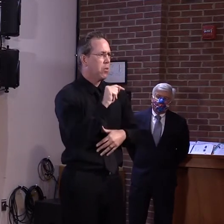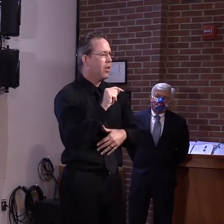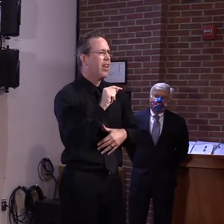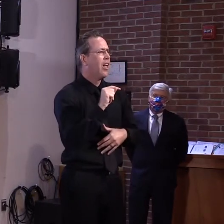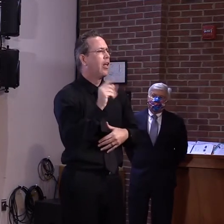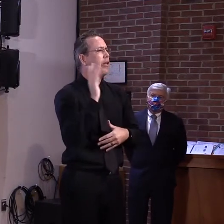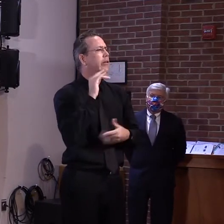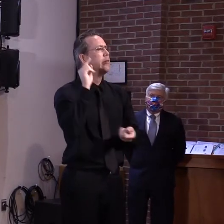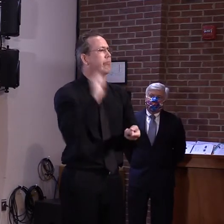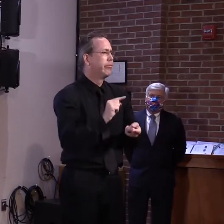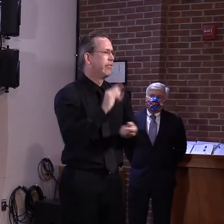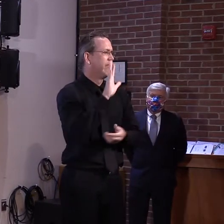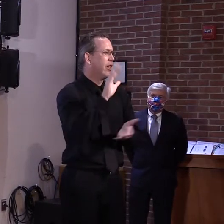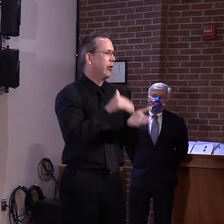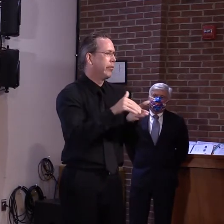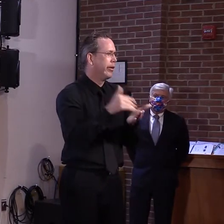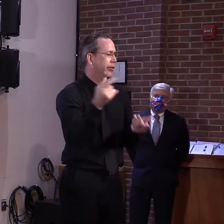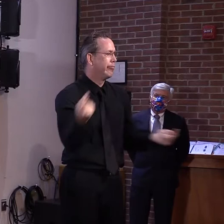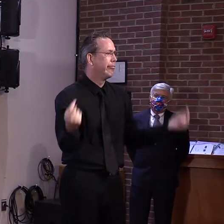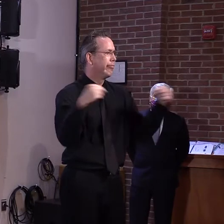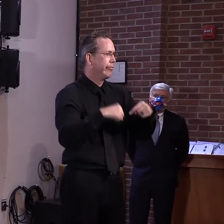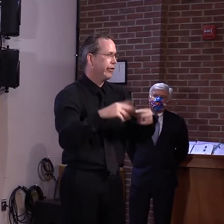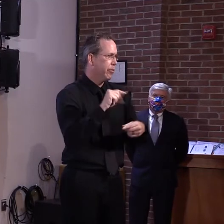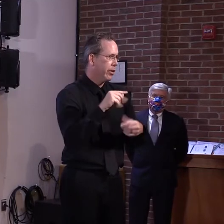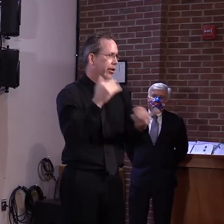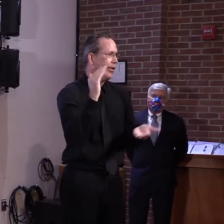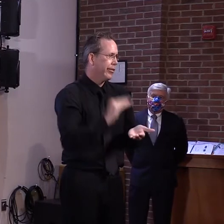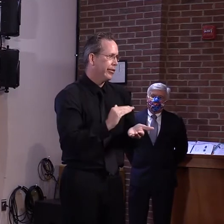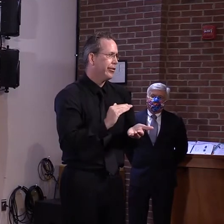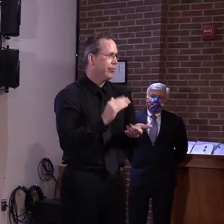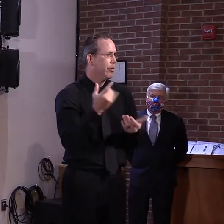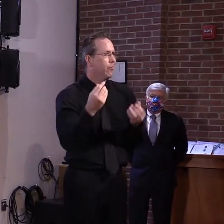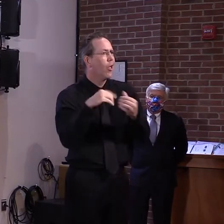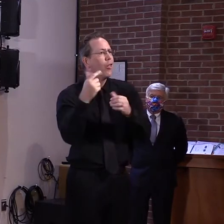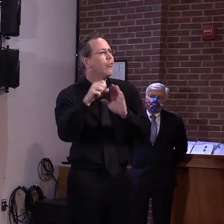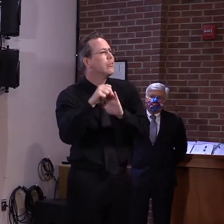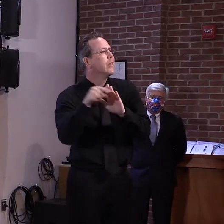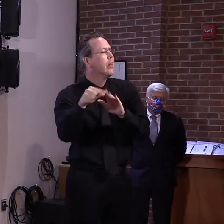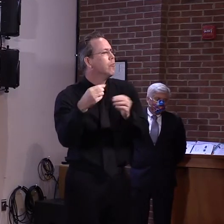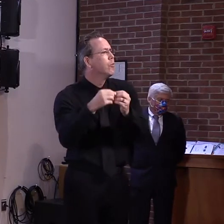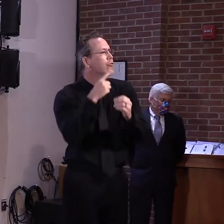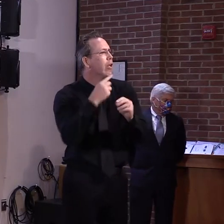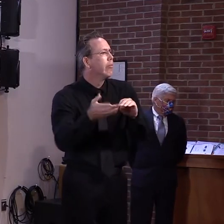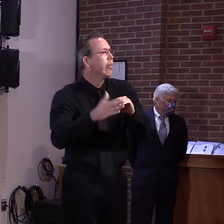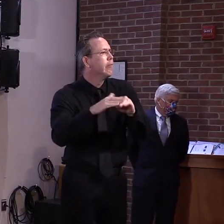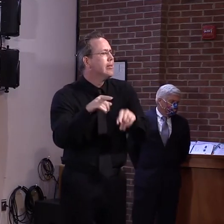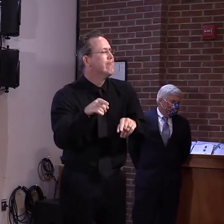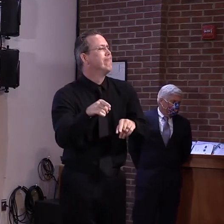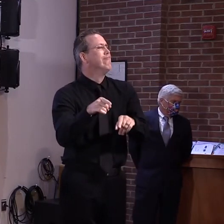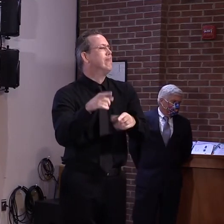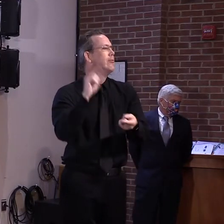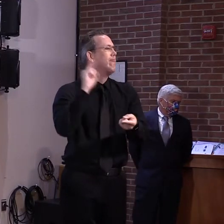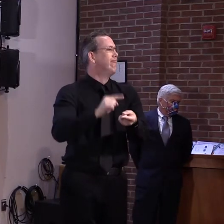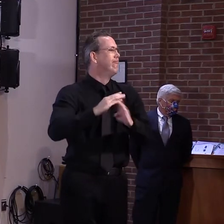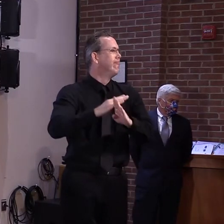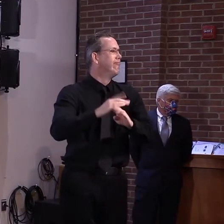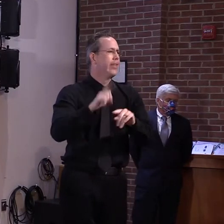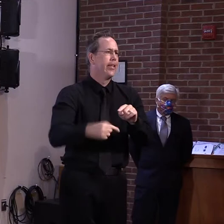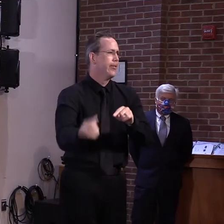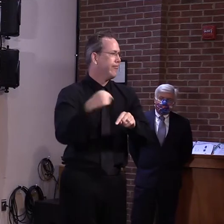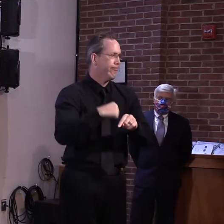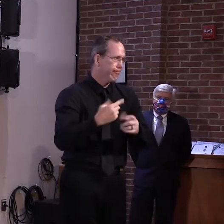Of course, anyone can come to our state if they quarantine, but the green counties, the population living in green counties this week is